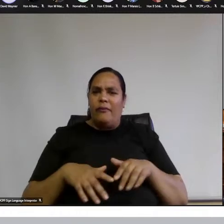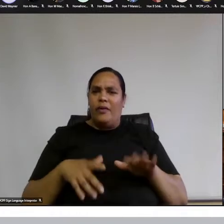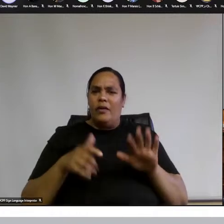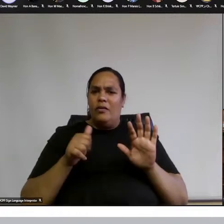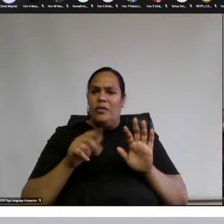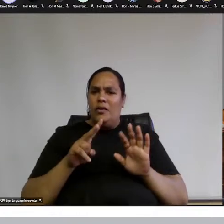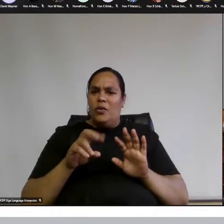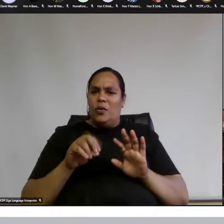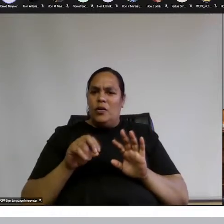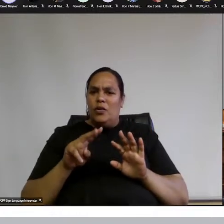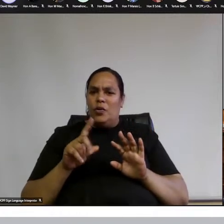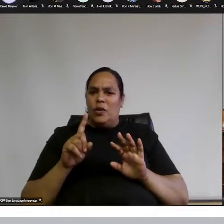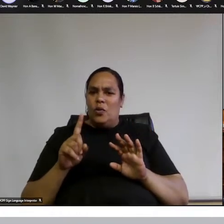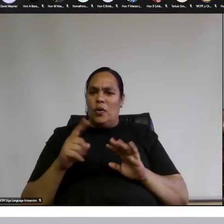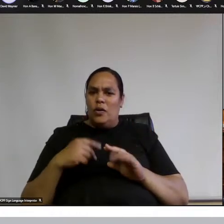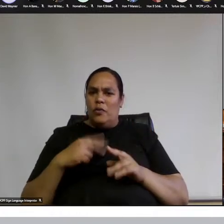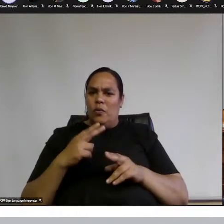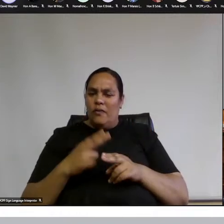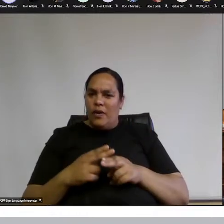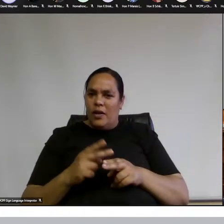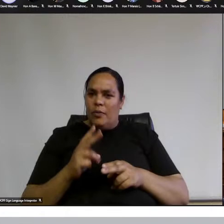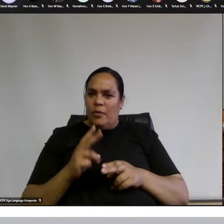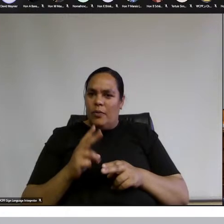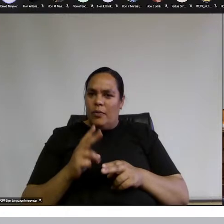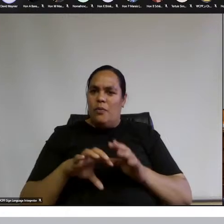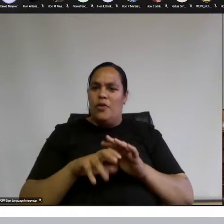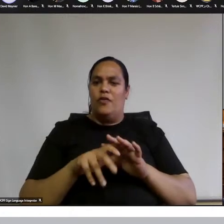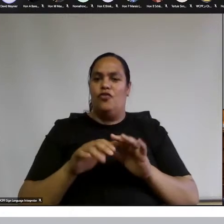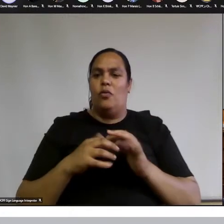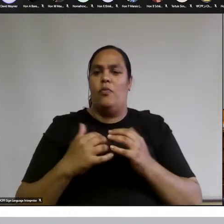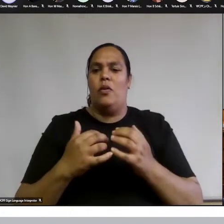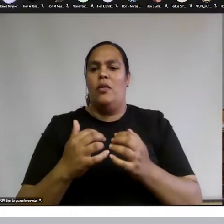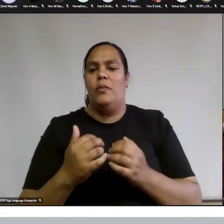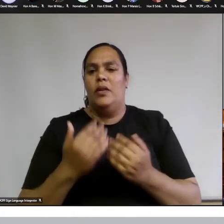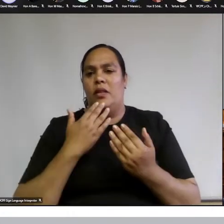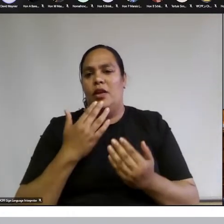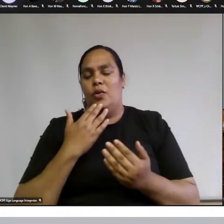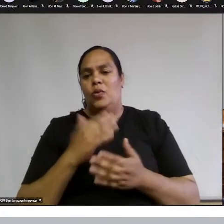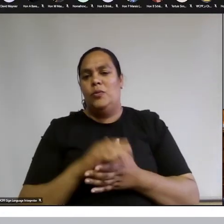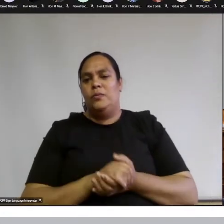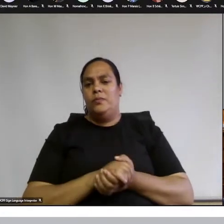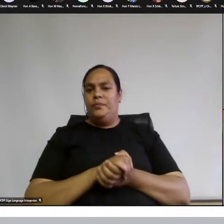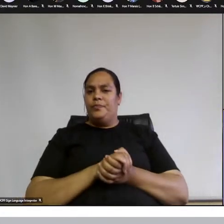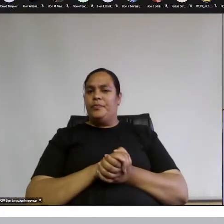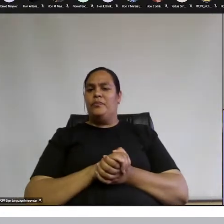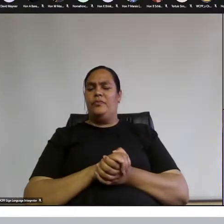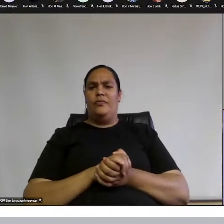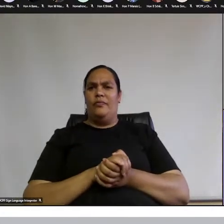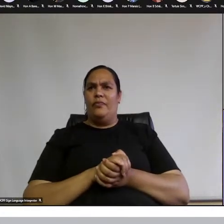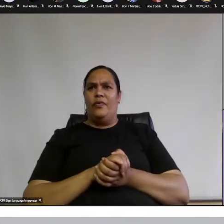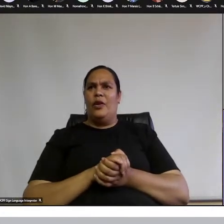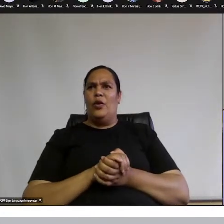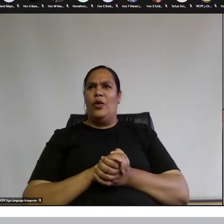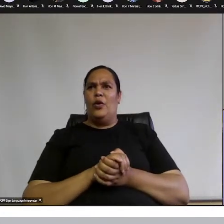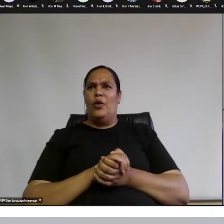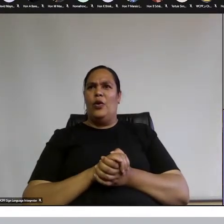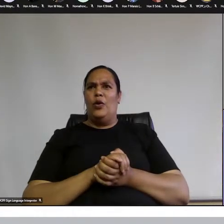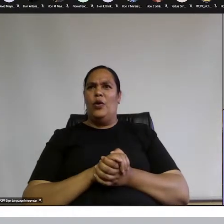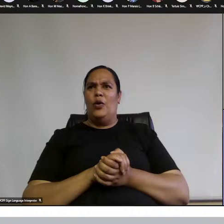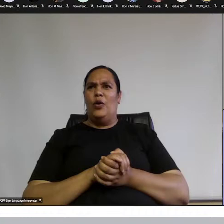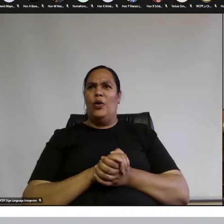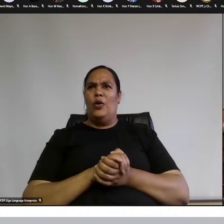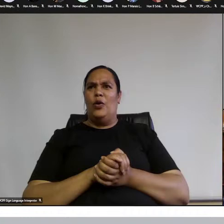be finalised by the Western Cape Provincial Parliament. Thank you. Thank you, Honourable